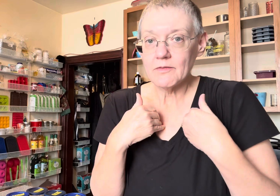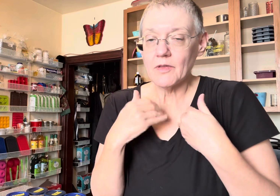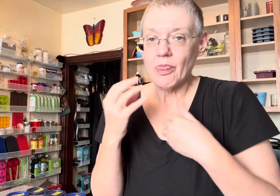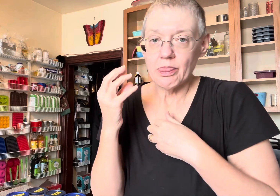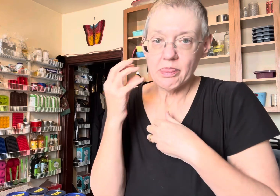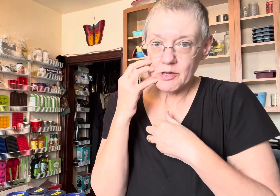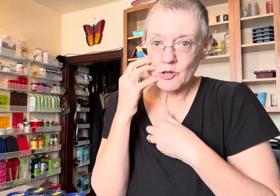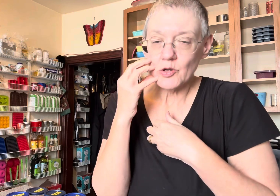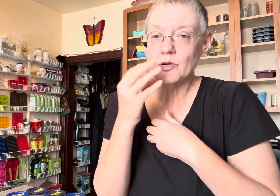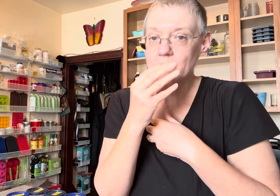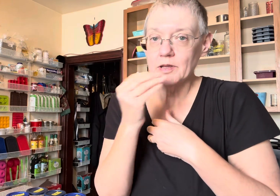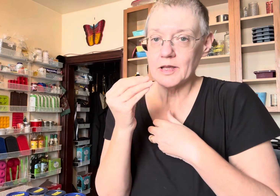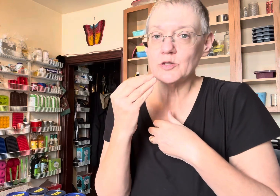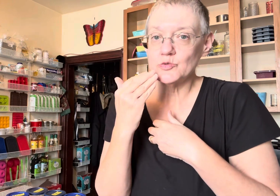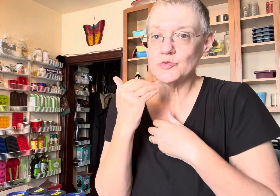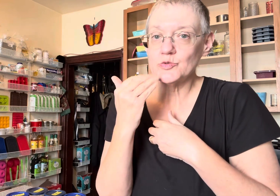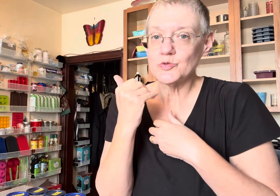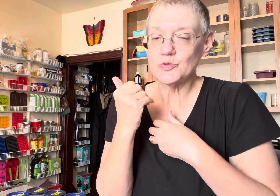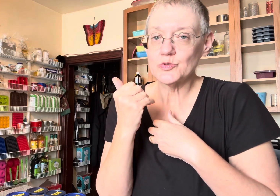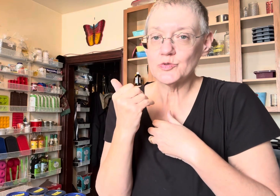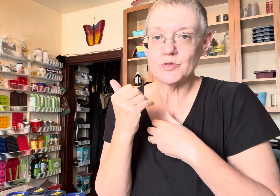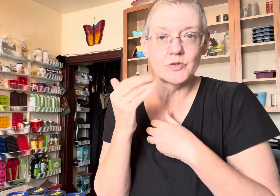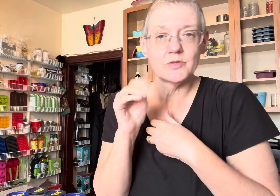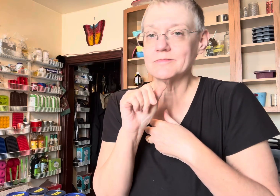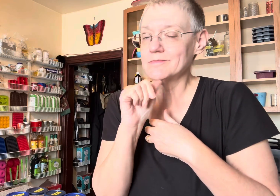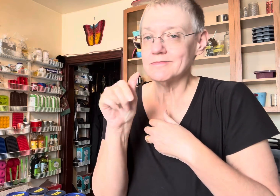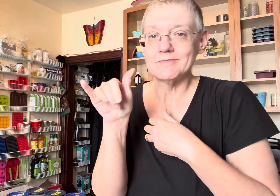to have some kind of thickener and sugar in it.